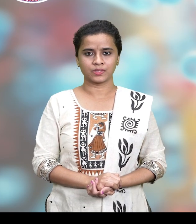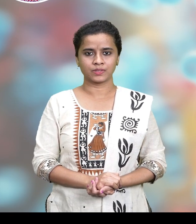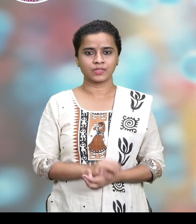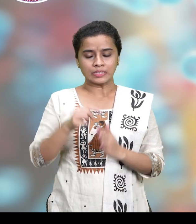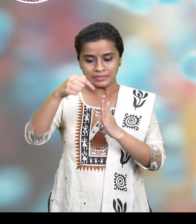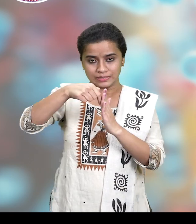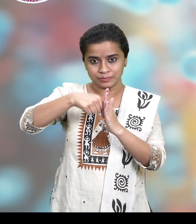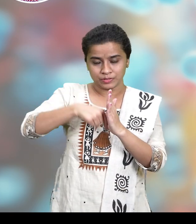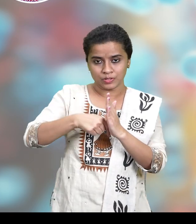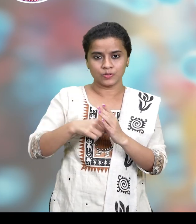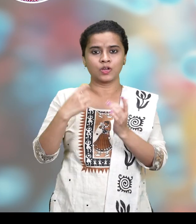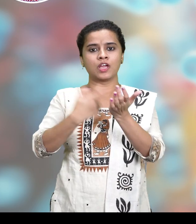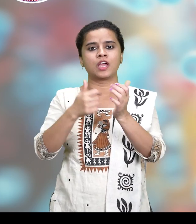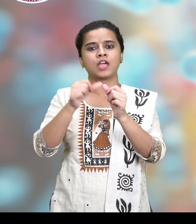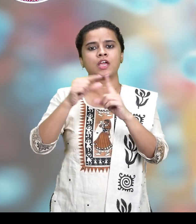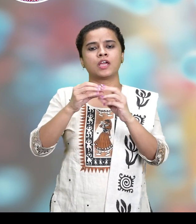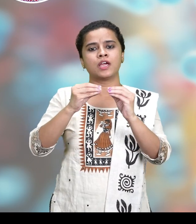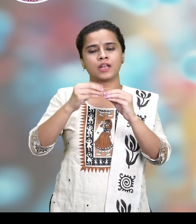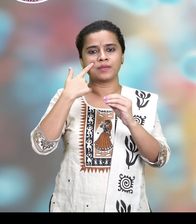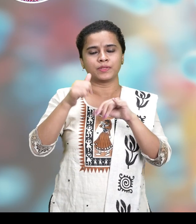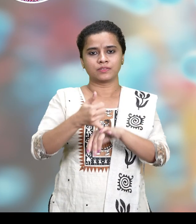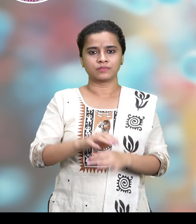Symptoms of rabies: